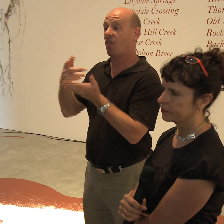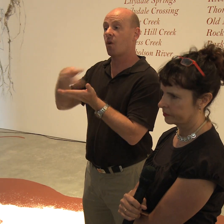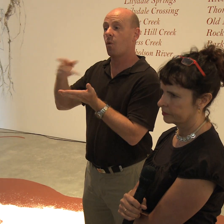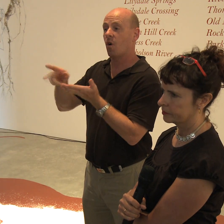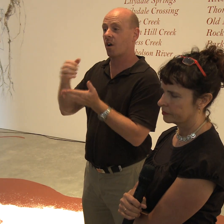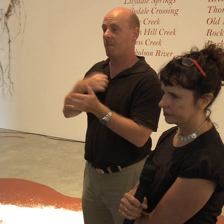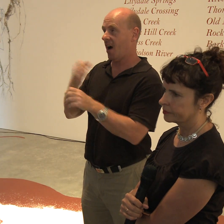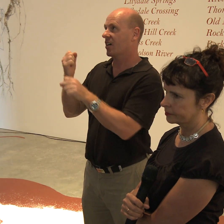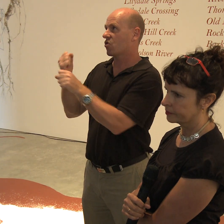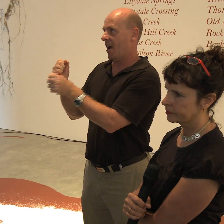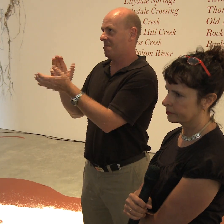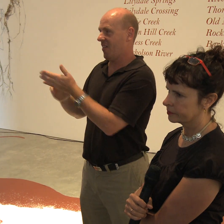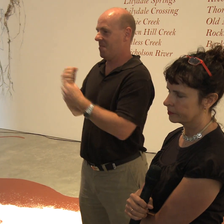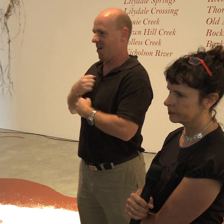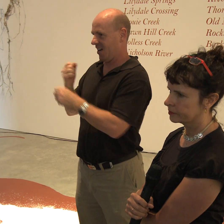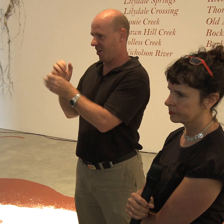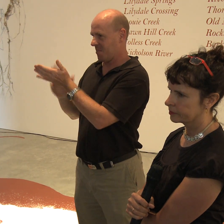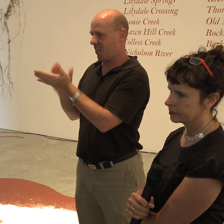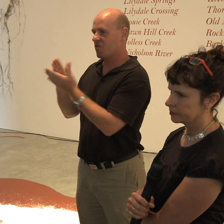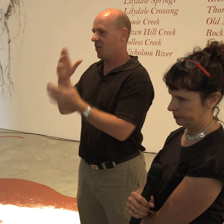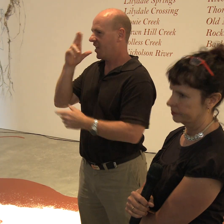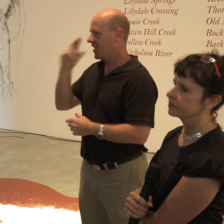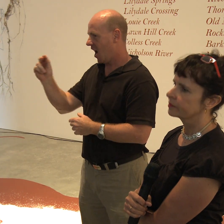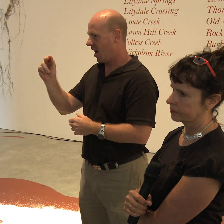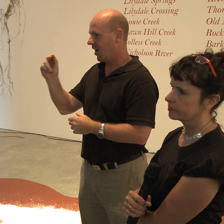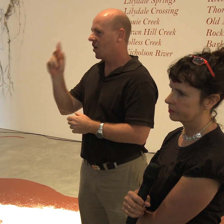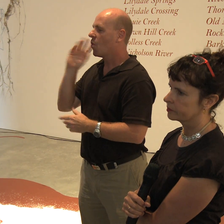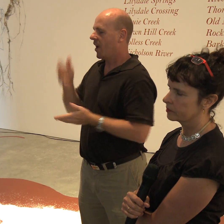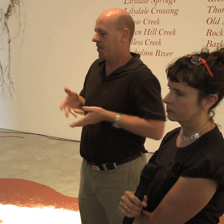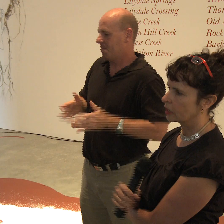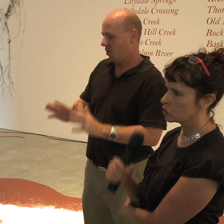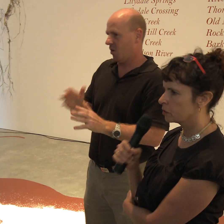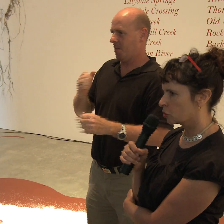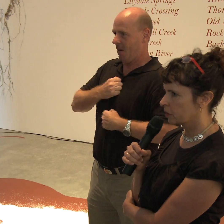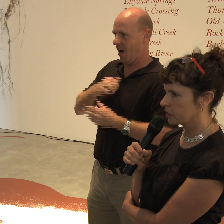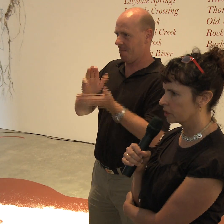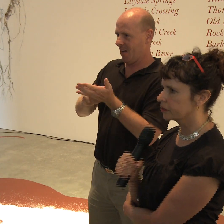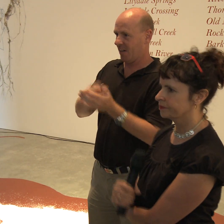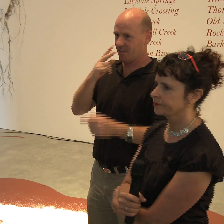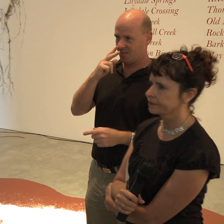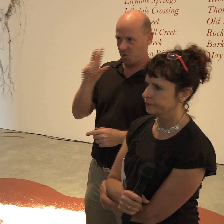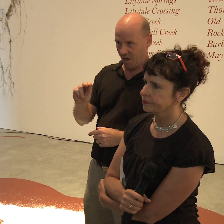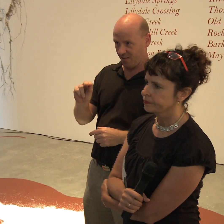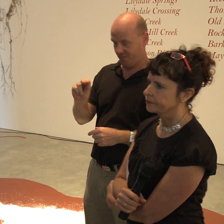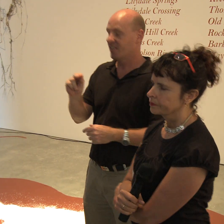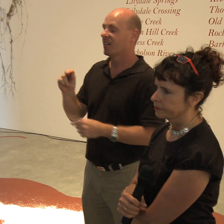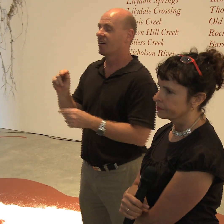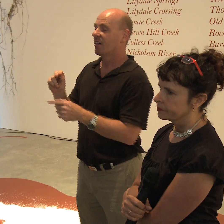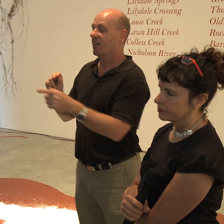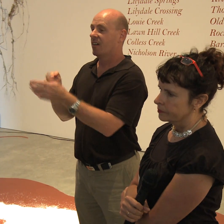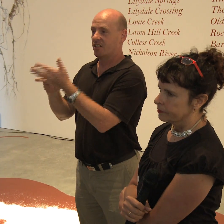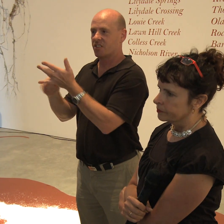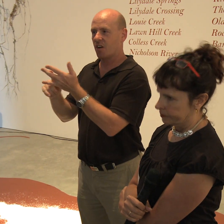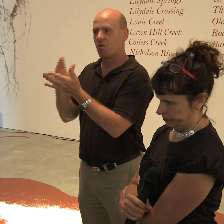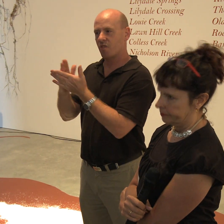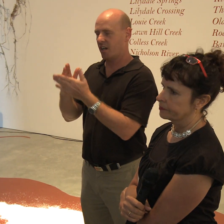my grandmother was really quite young when she had my mother. It was her first child. She was 12 years old. And so,